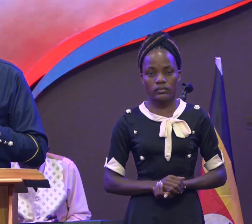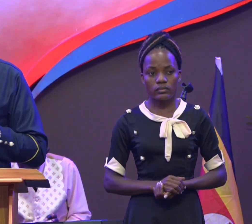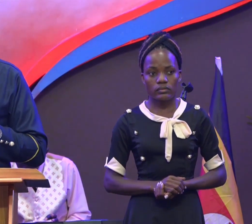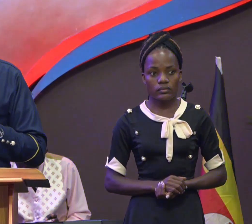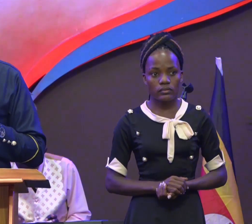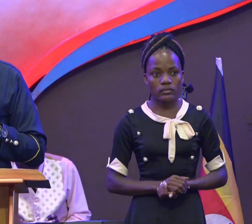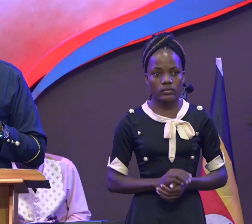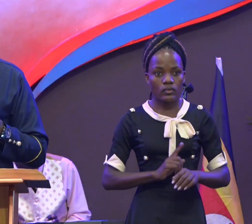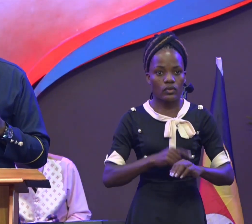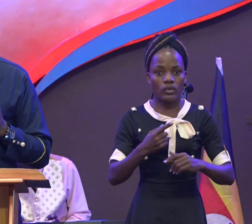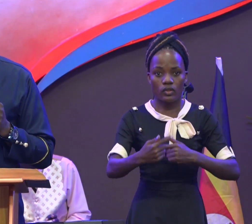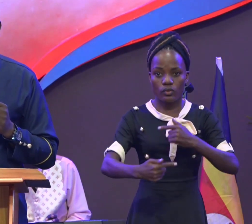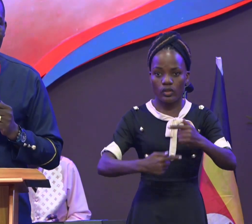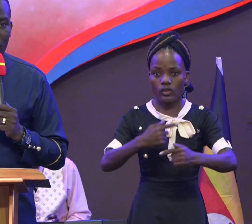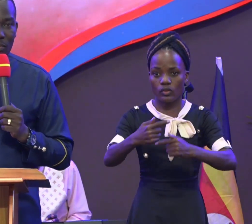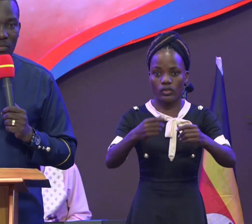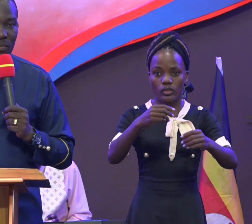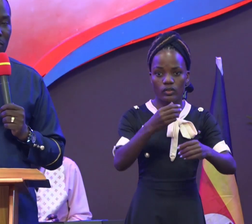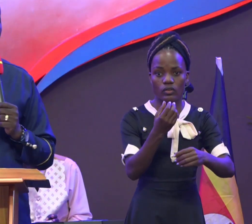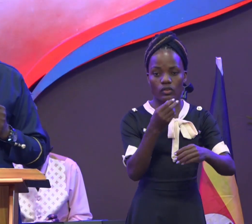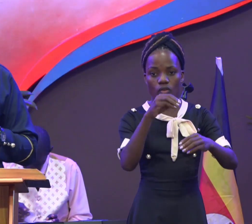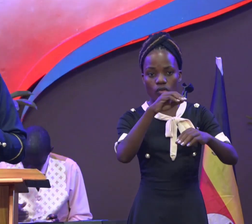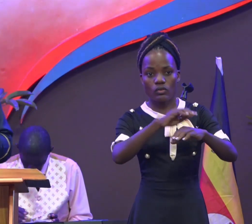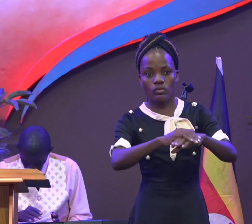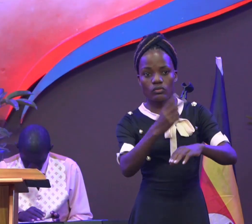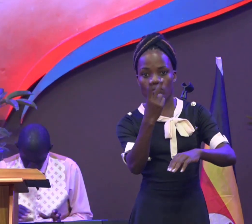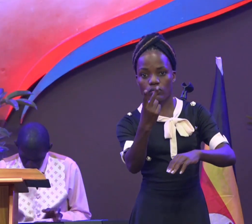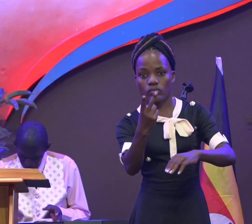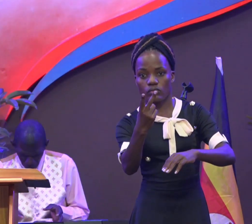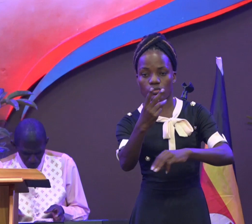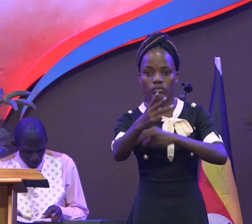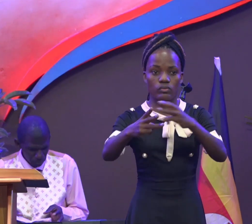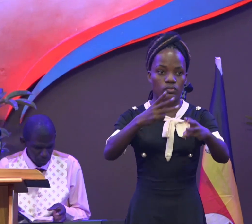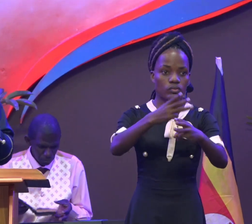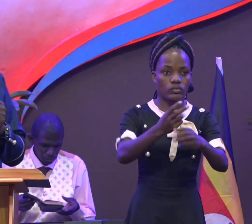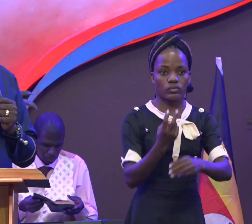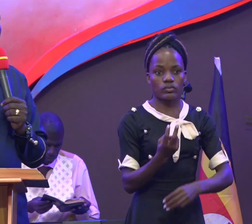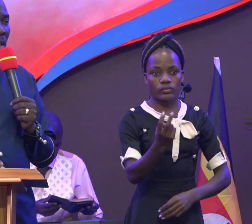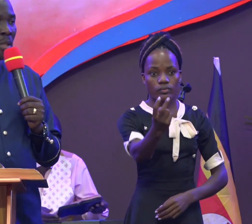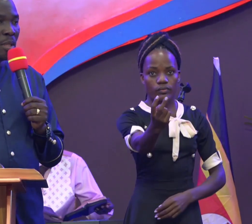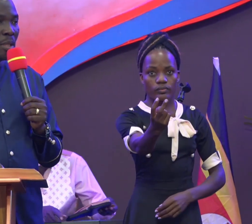Nga tukyatambula olugendo lw'ensi ebbiri. As we still walk the journey of the two worlds.